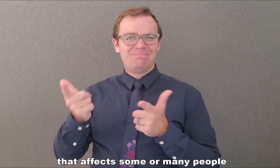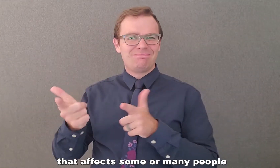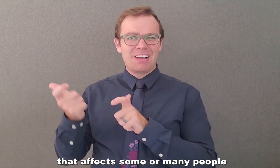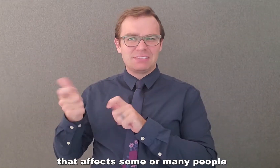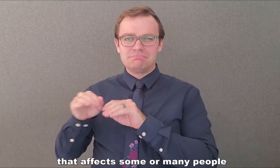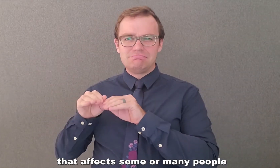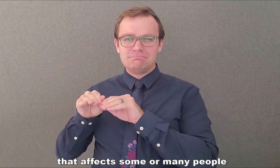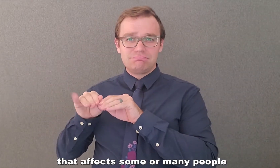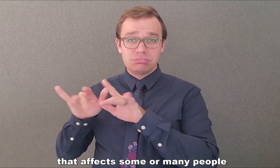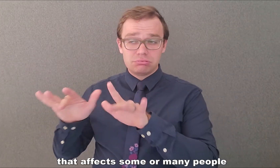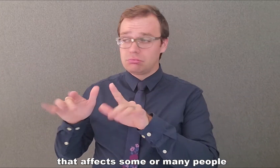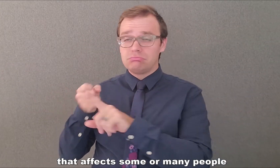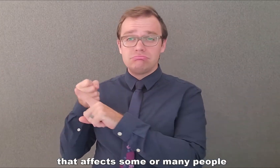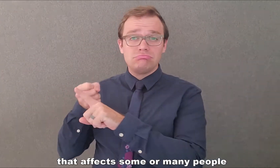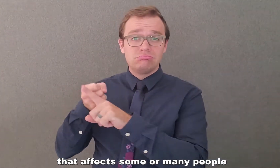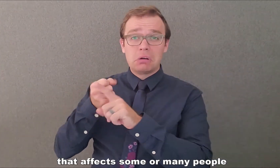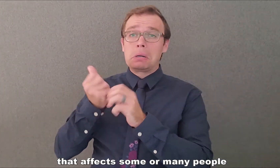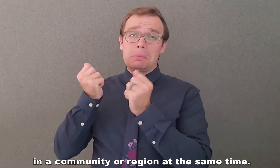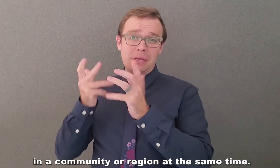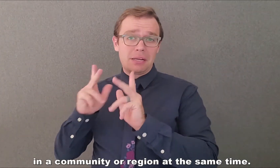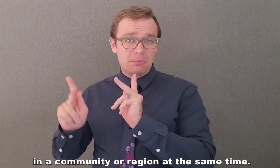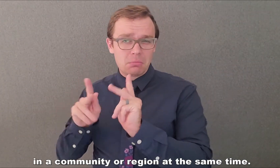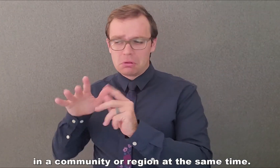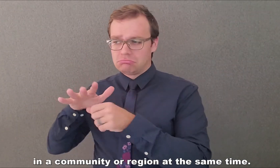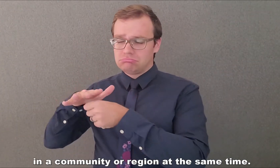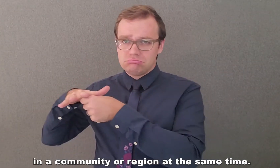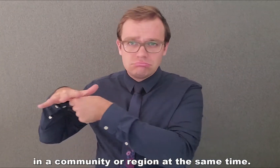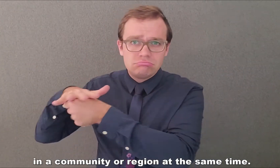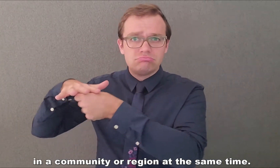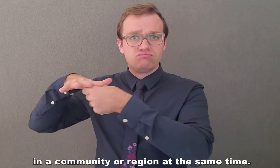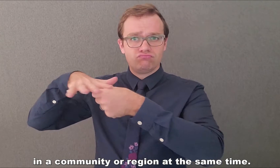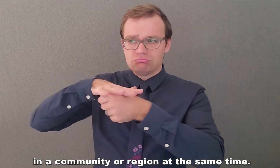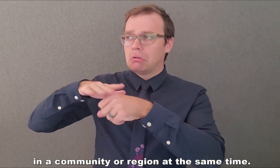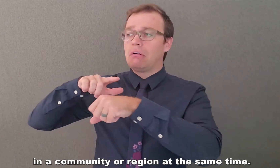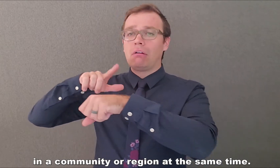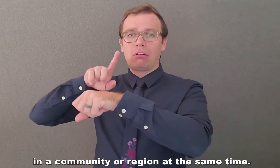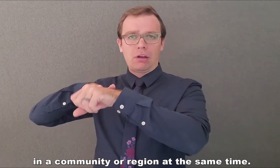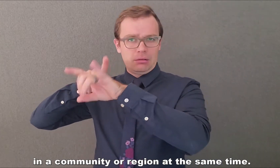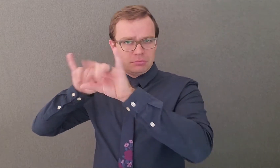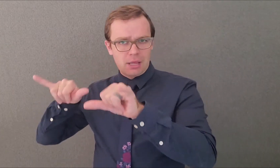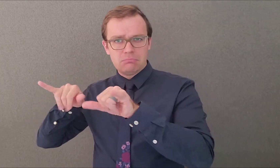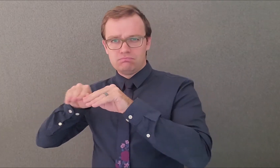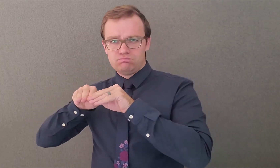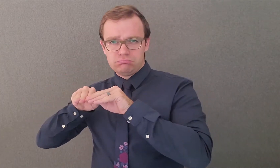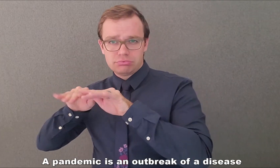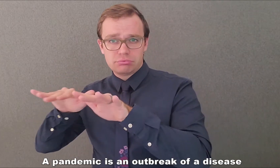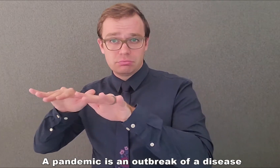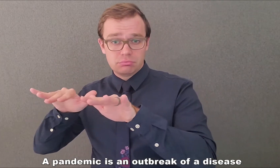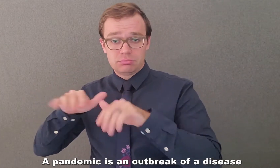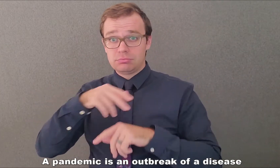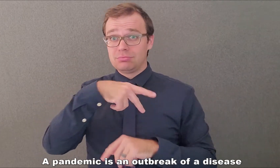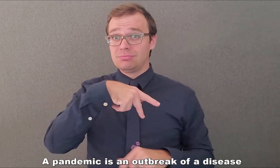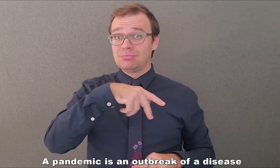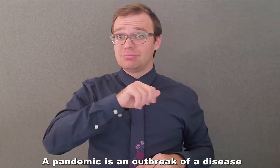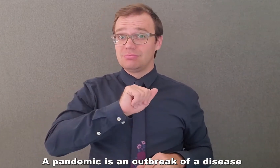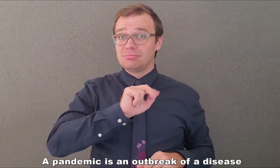affects some or many people in a community or region at the same time. A pandemic is an outbreak of